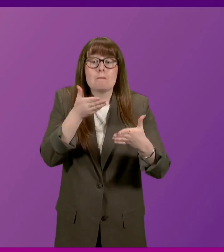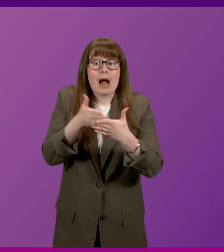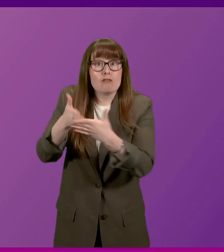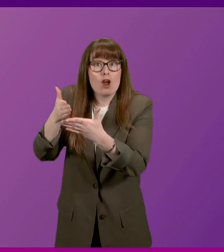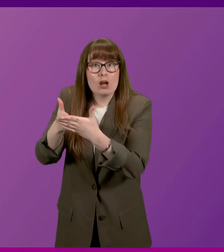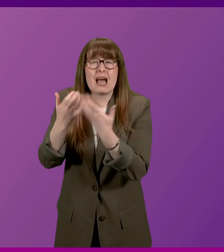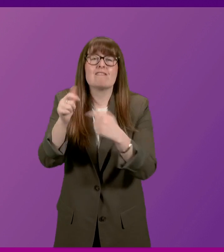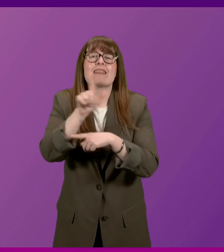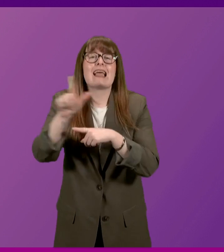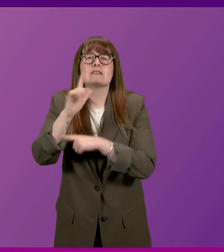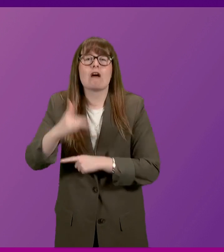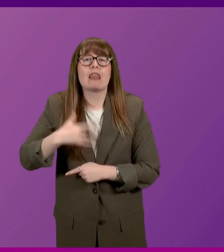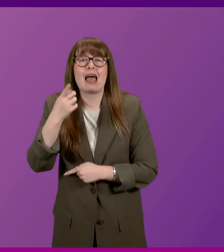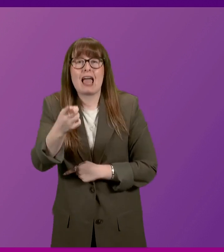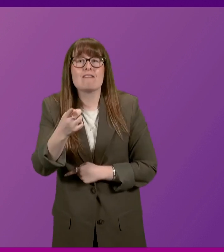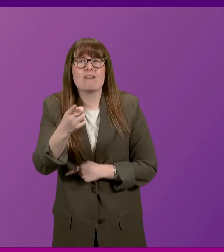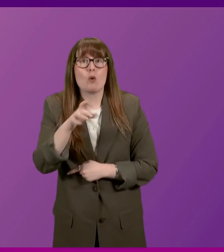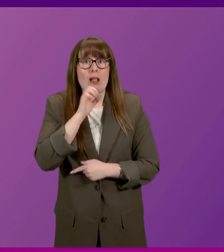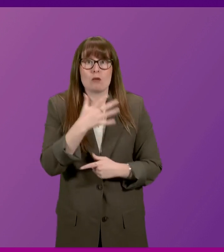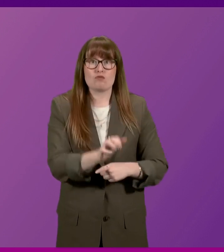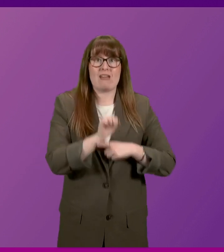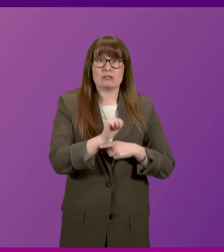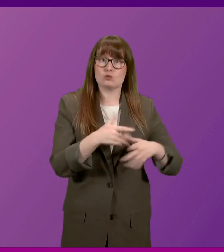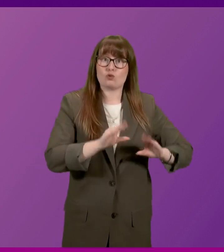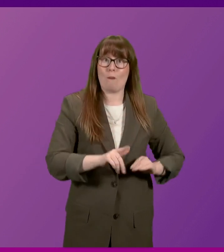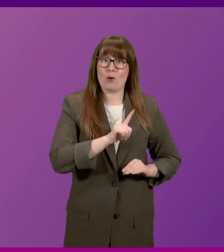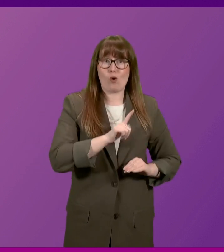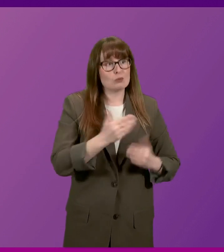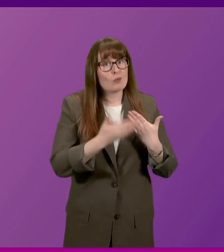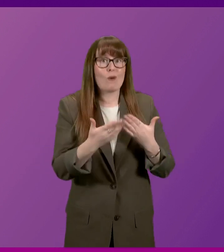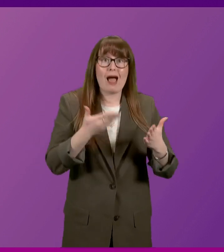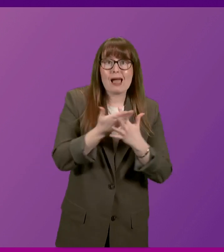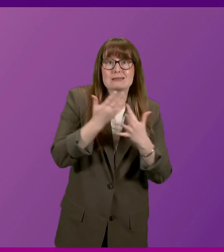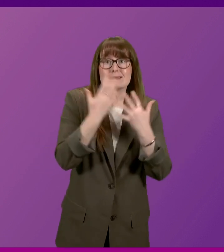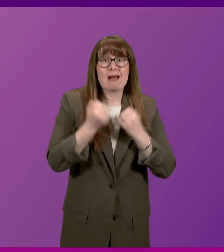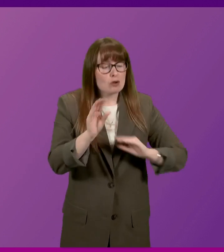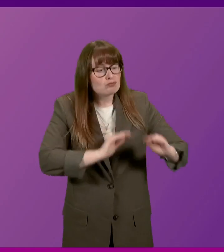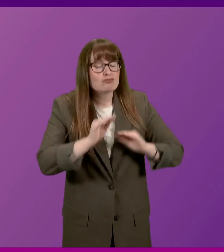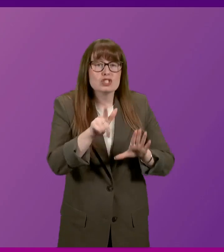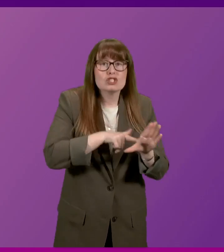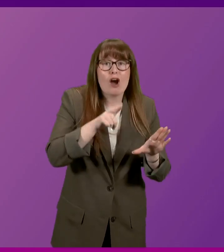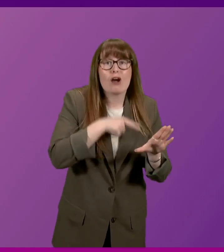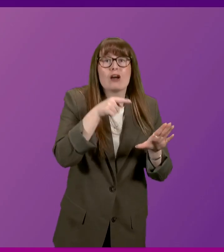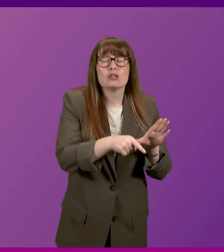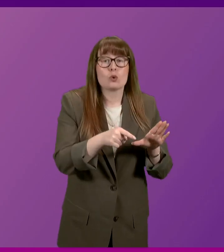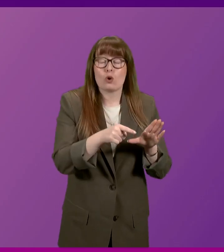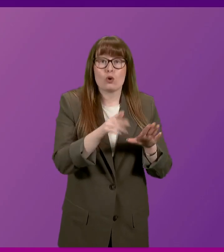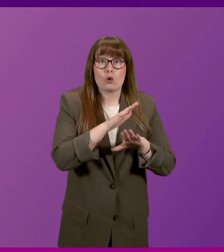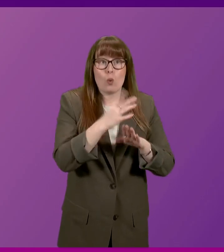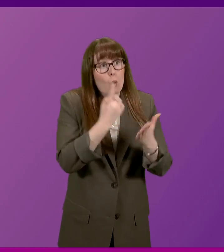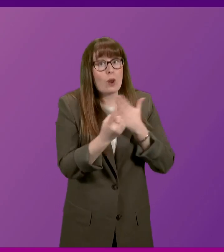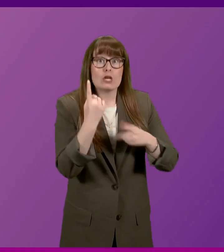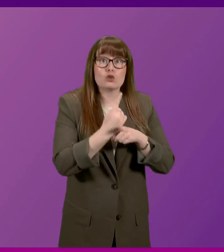experienced later in life will actually be sort of prevented, because there'll be a lot more access. So not only giving